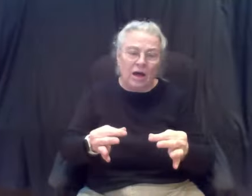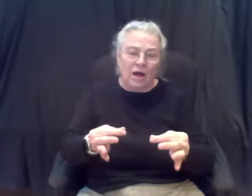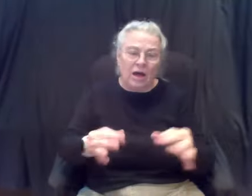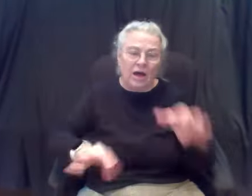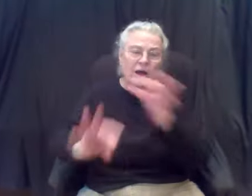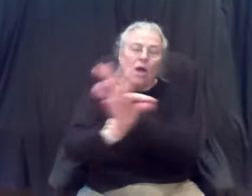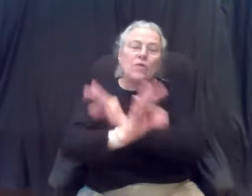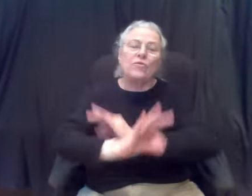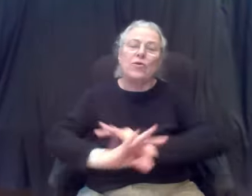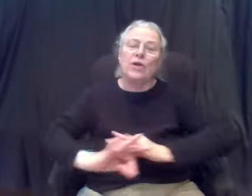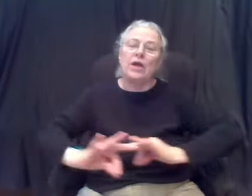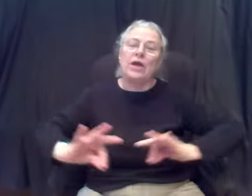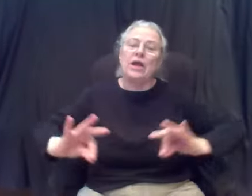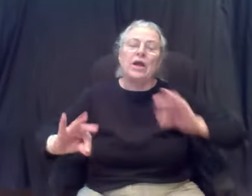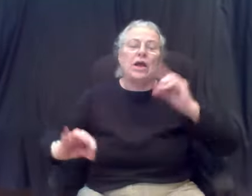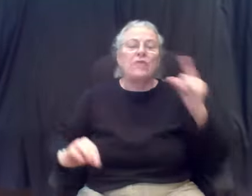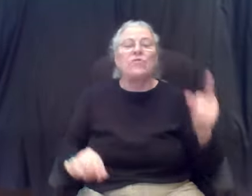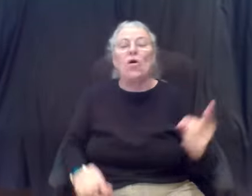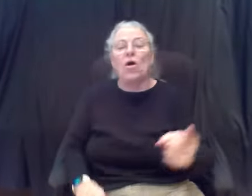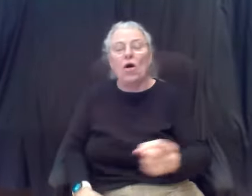justified freely